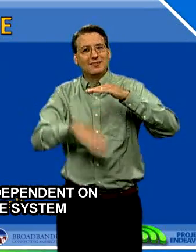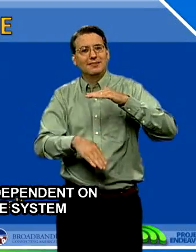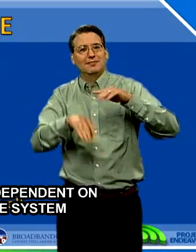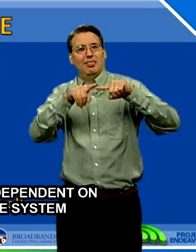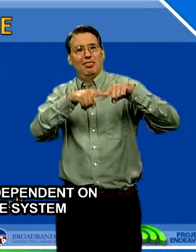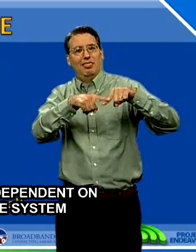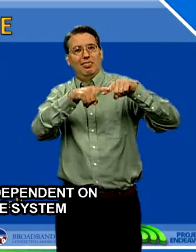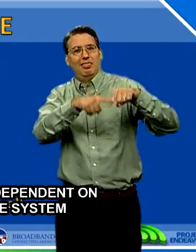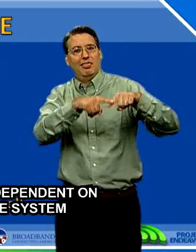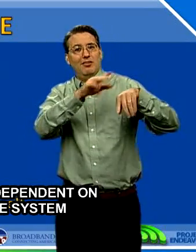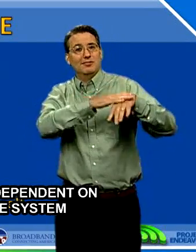on the system